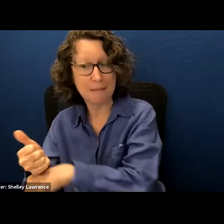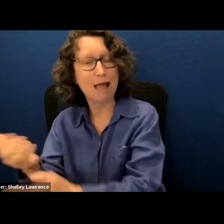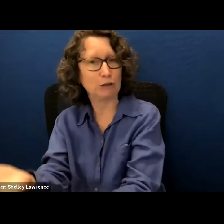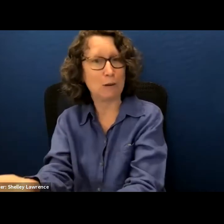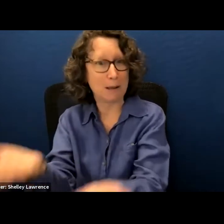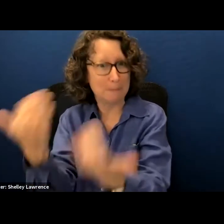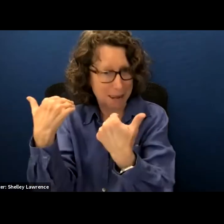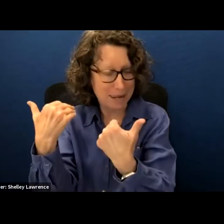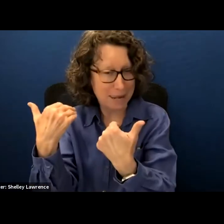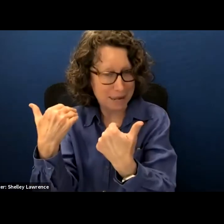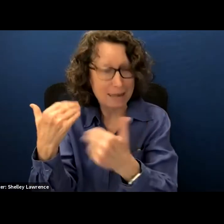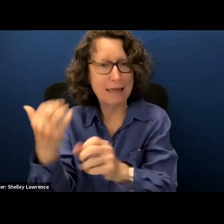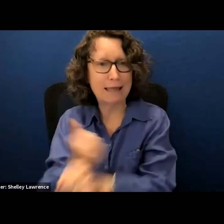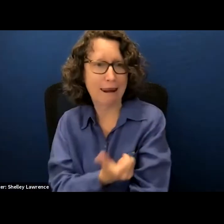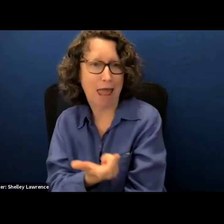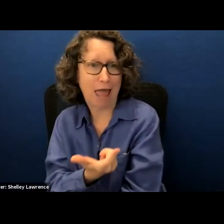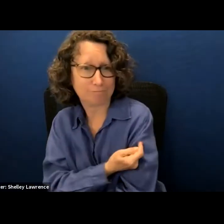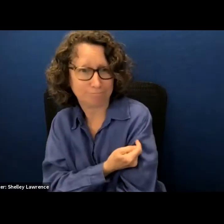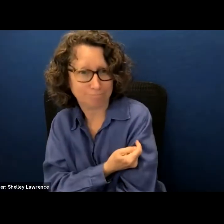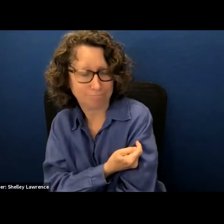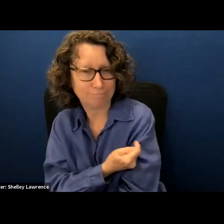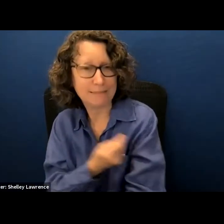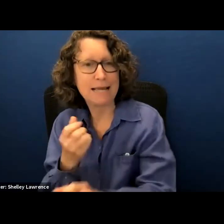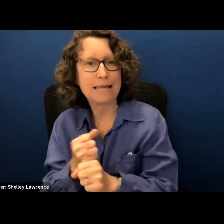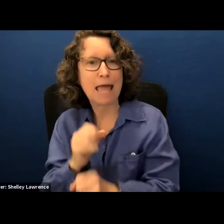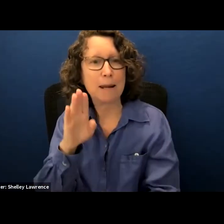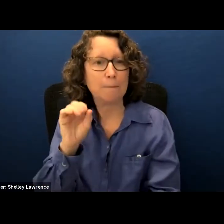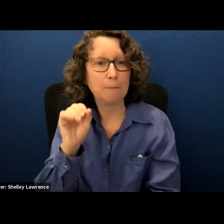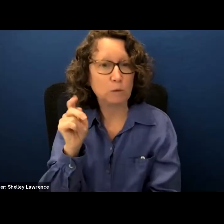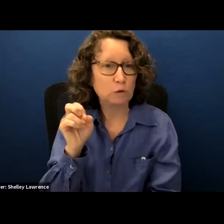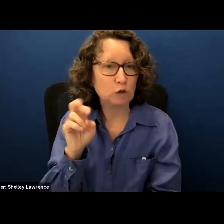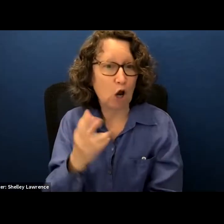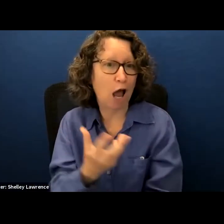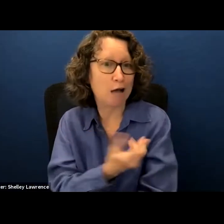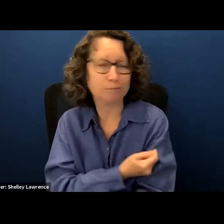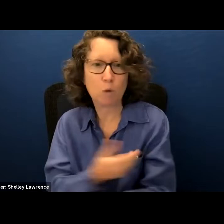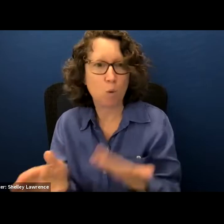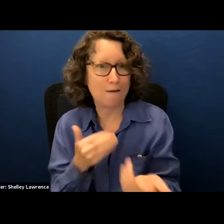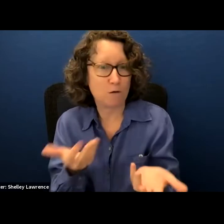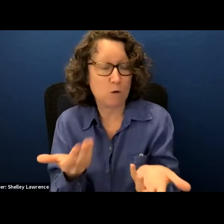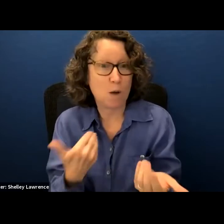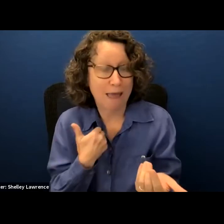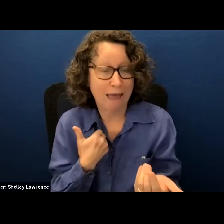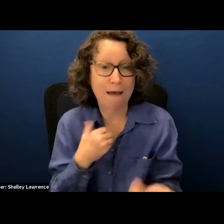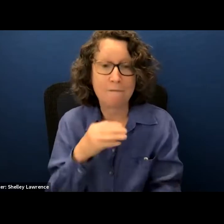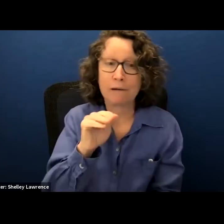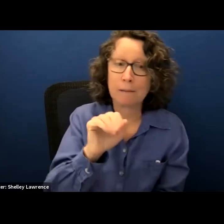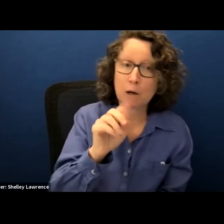out, get vaccinated, get boosted, whatever